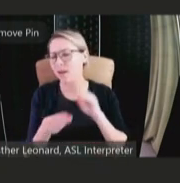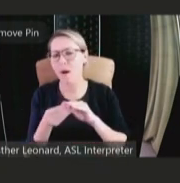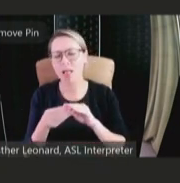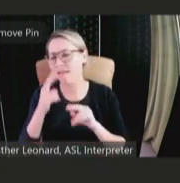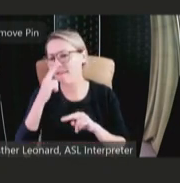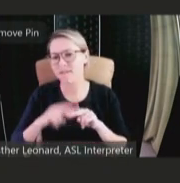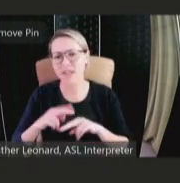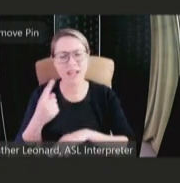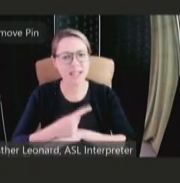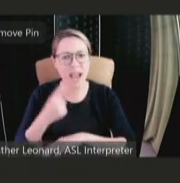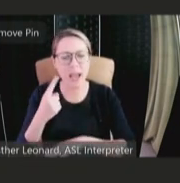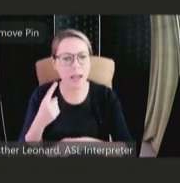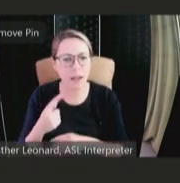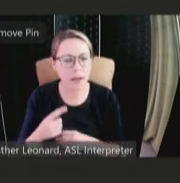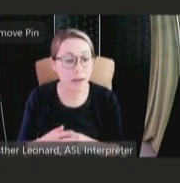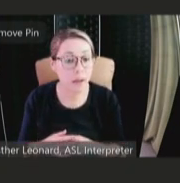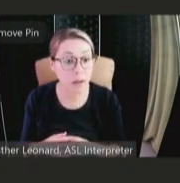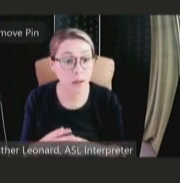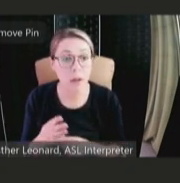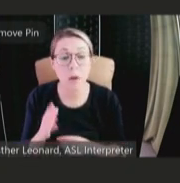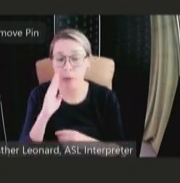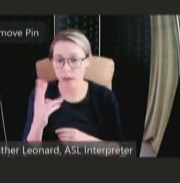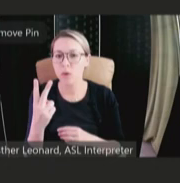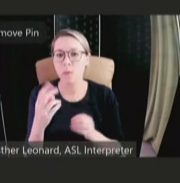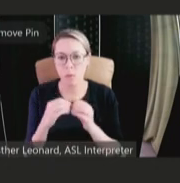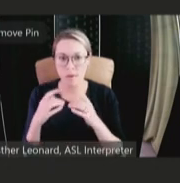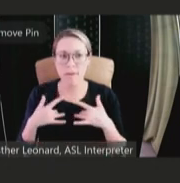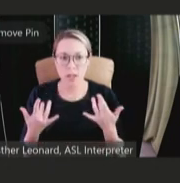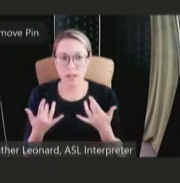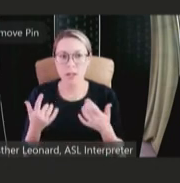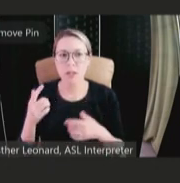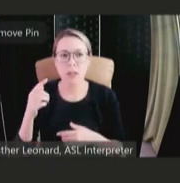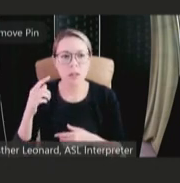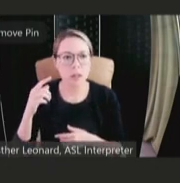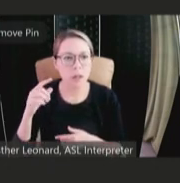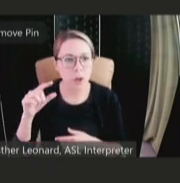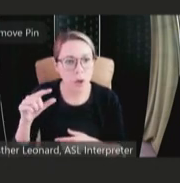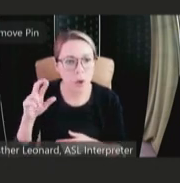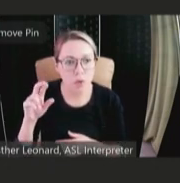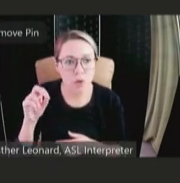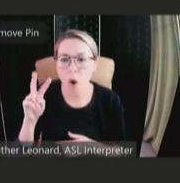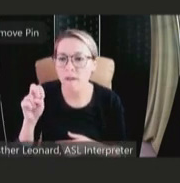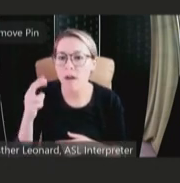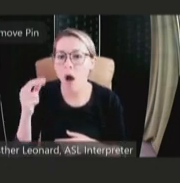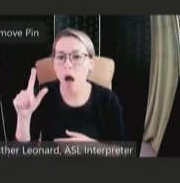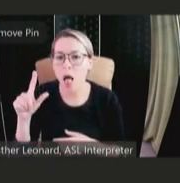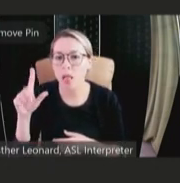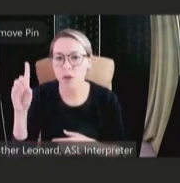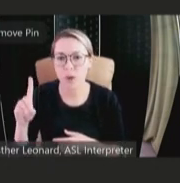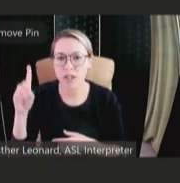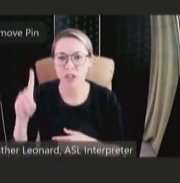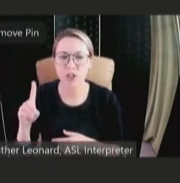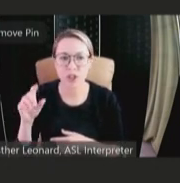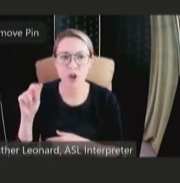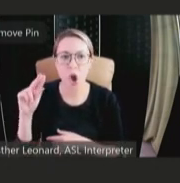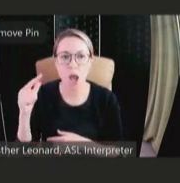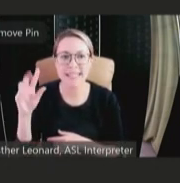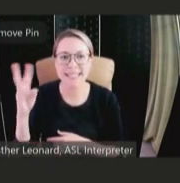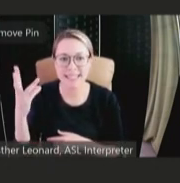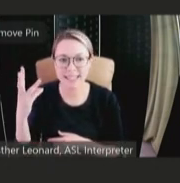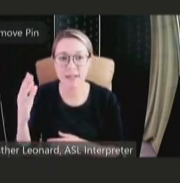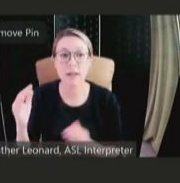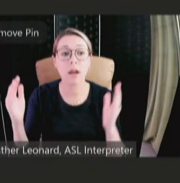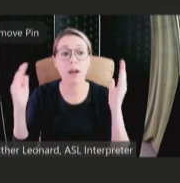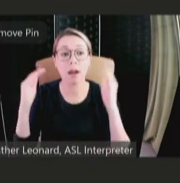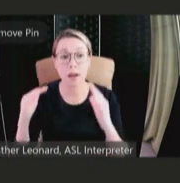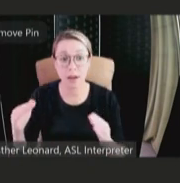There are two more of these events happening, one in Grove Hall in Dorchester, and that's August 6th, and one in